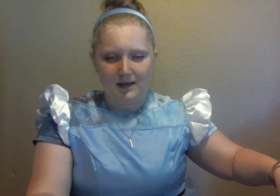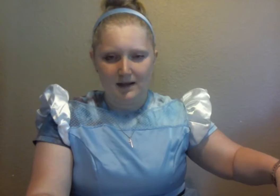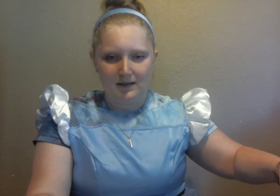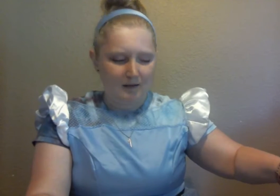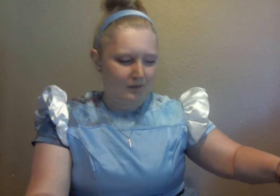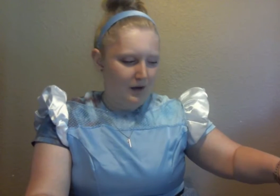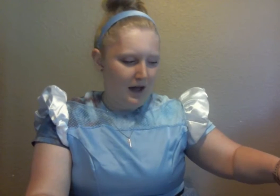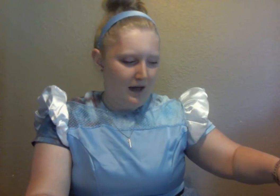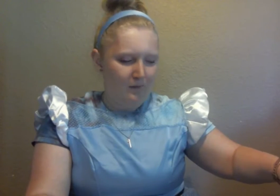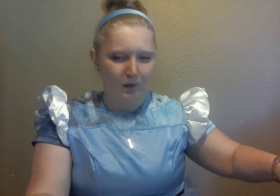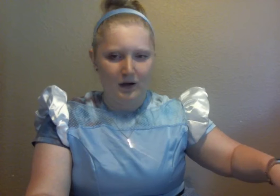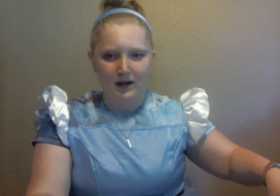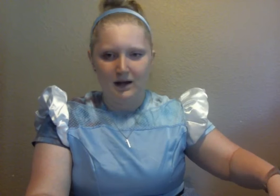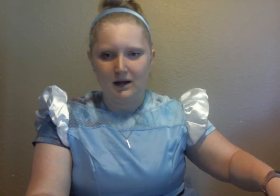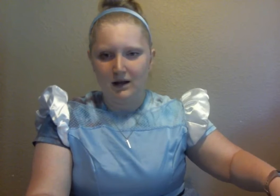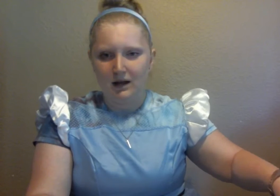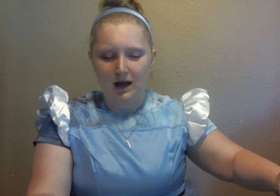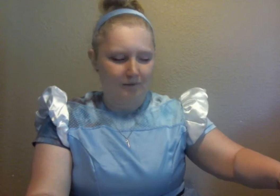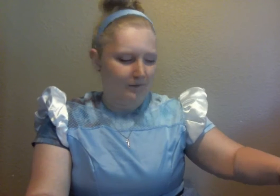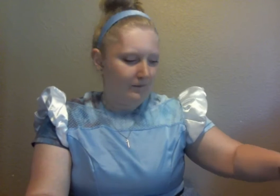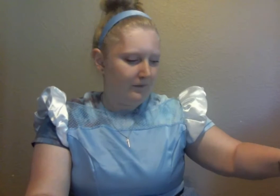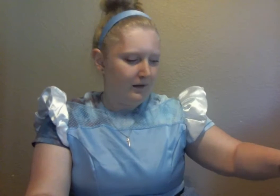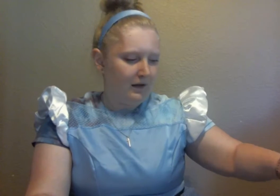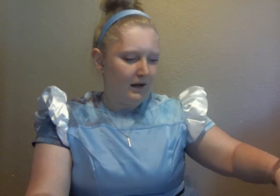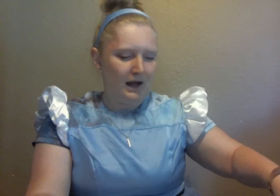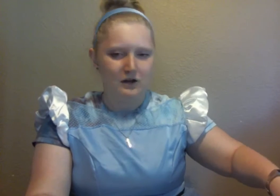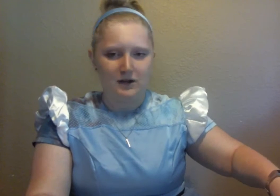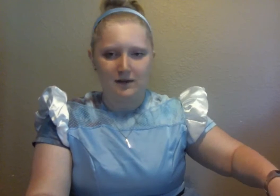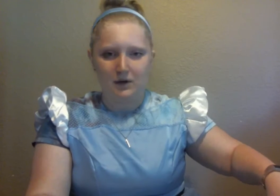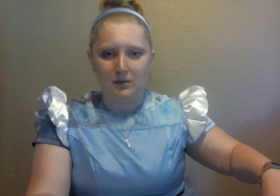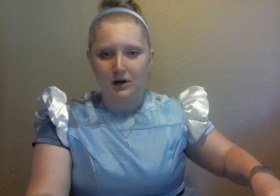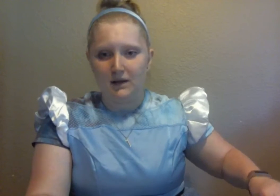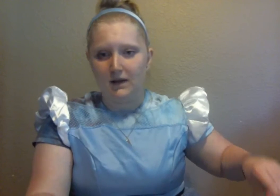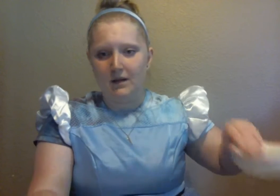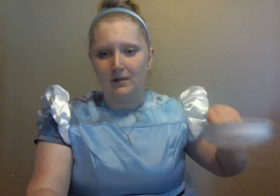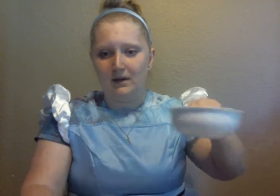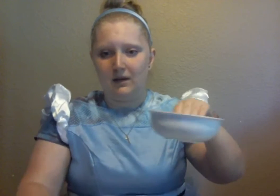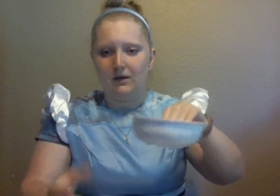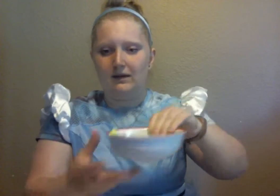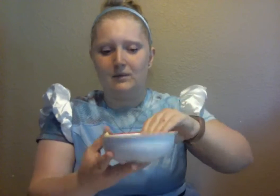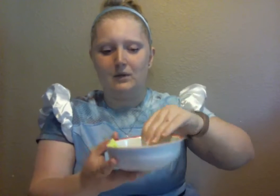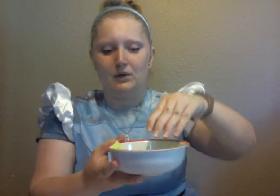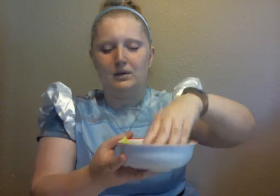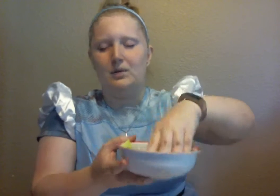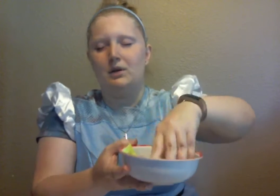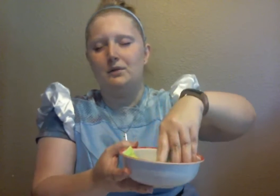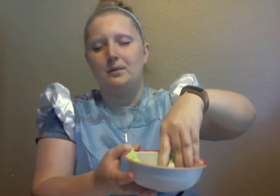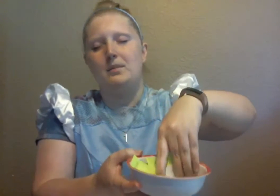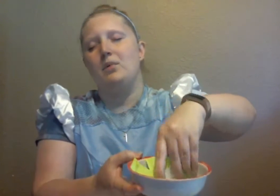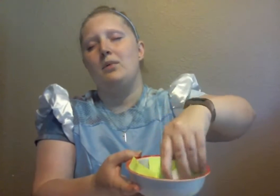Please, if you have one, I have an adjective, you can put it in the comments. Otherwise, I'm going to pull from my bowl.